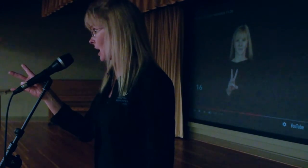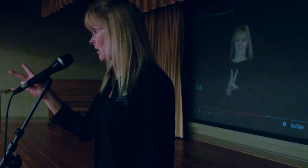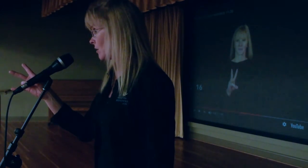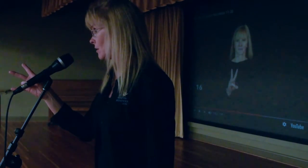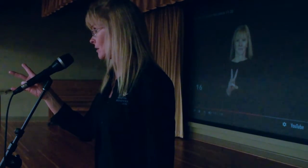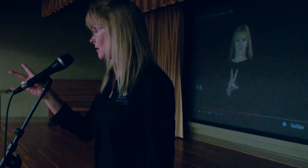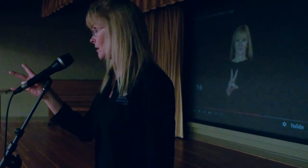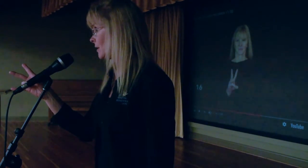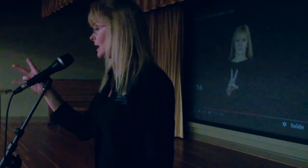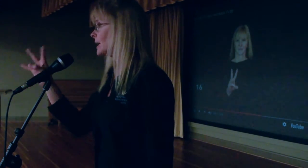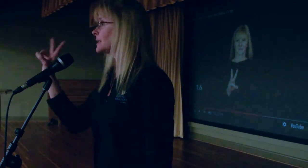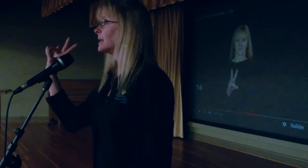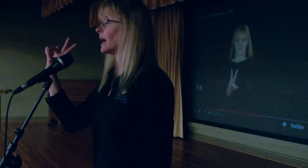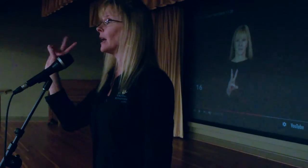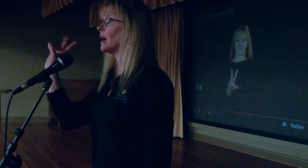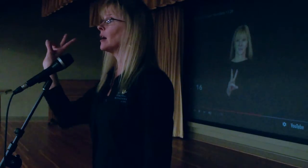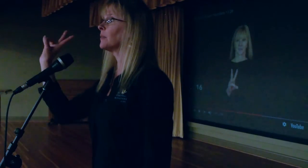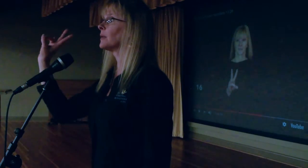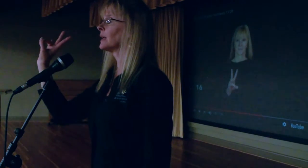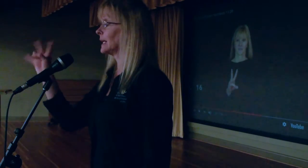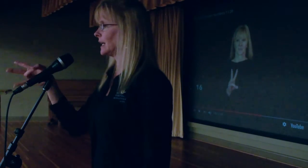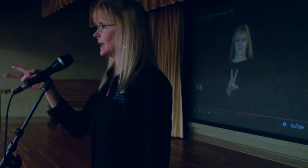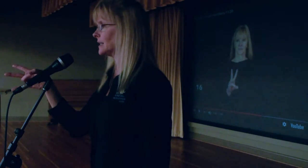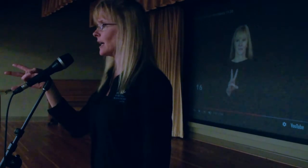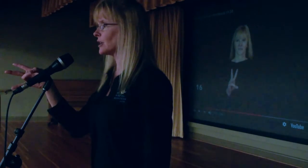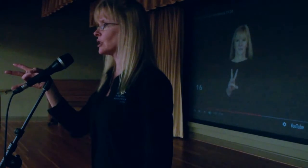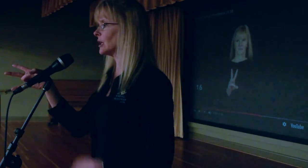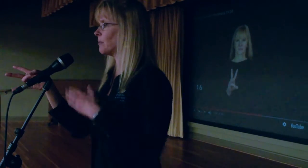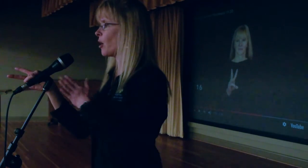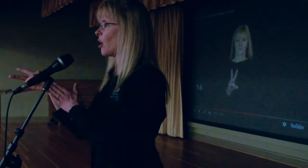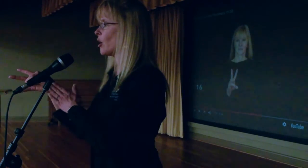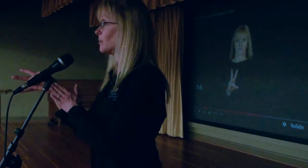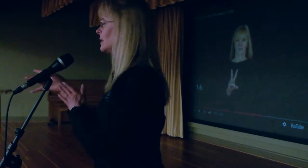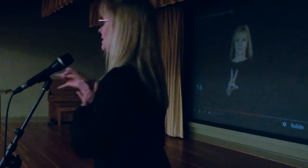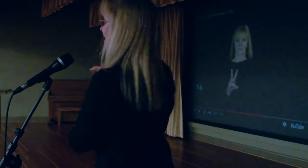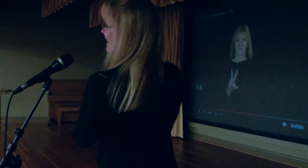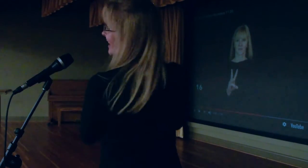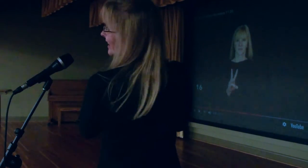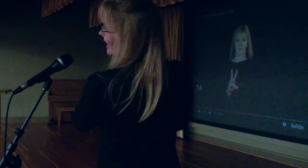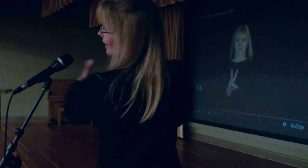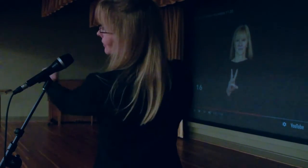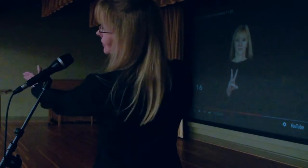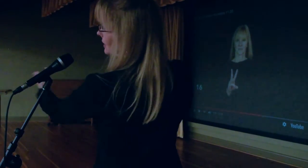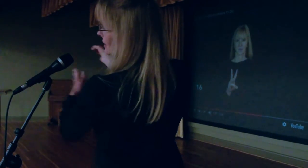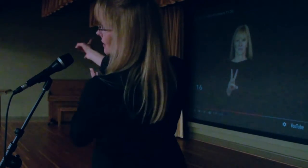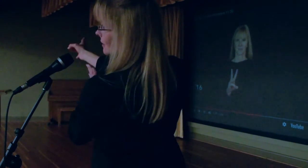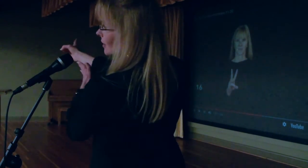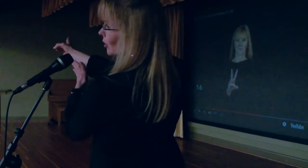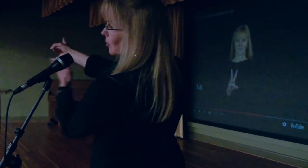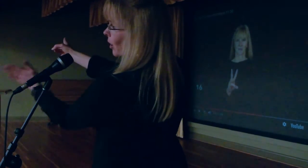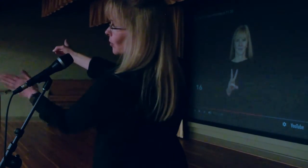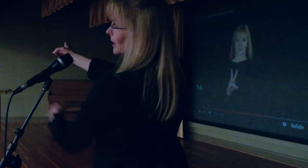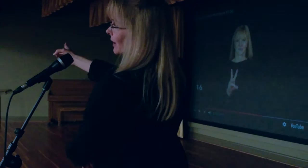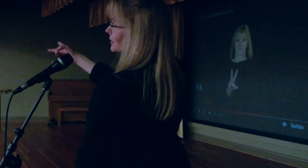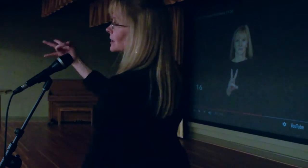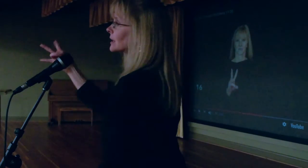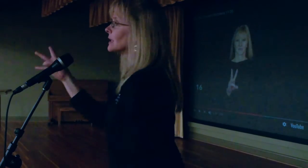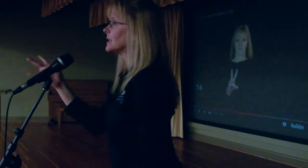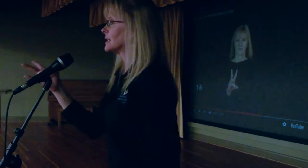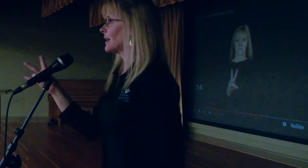now. It's not up, it's actually palm left. Palm left.